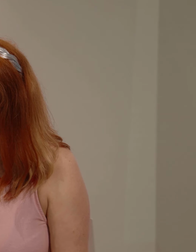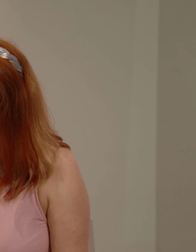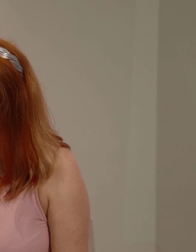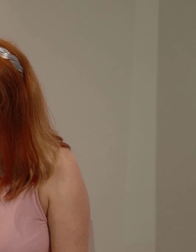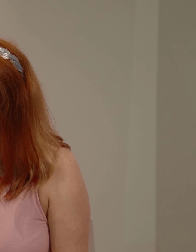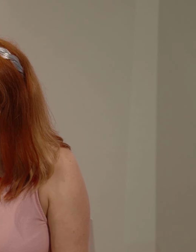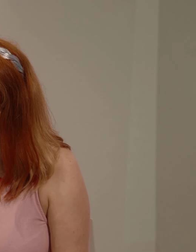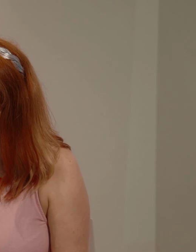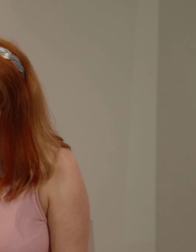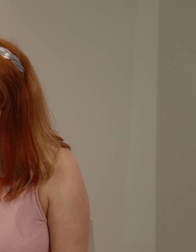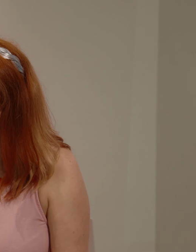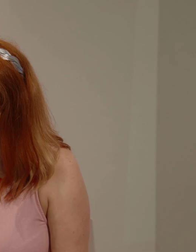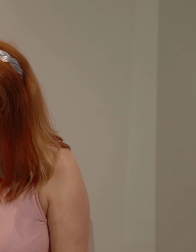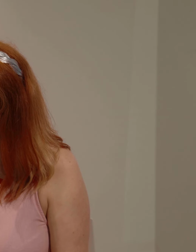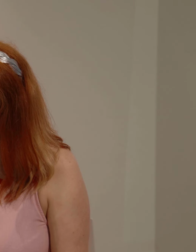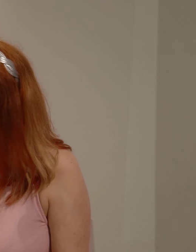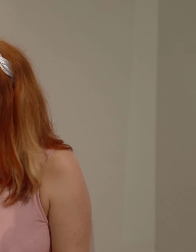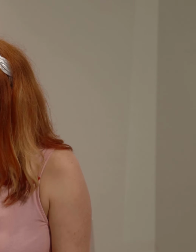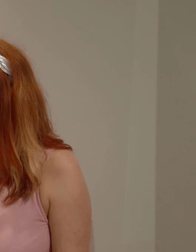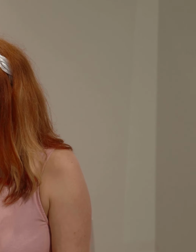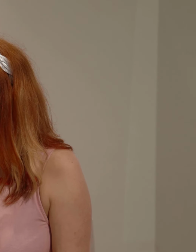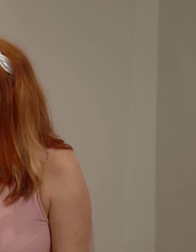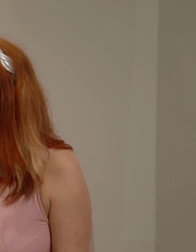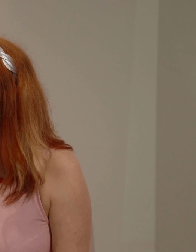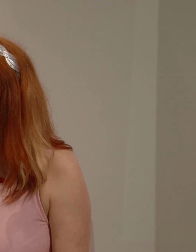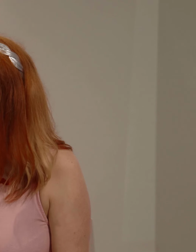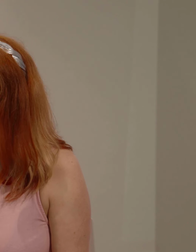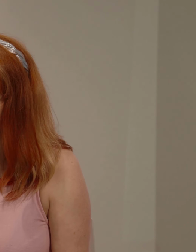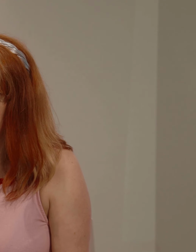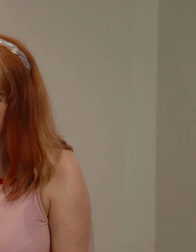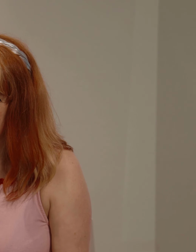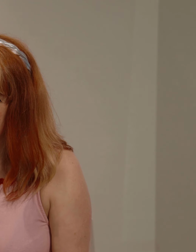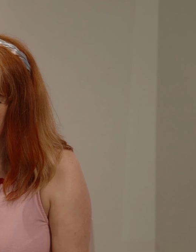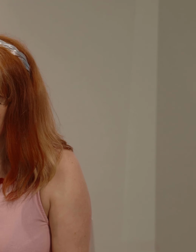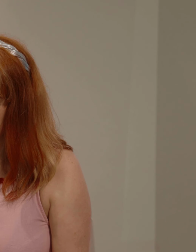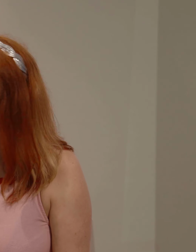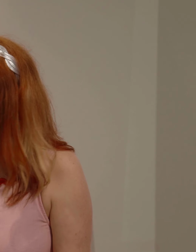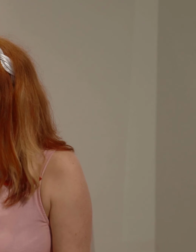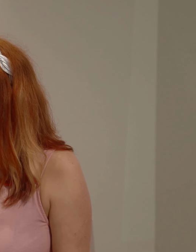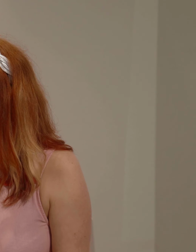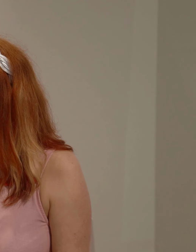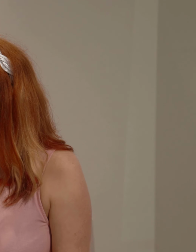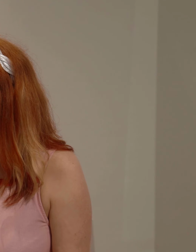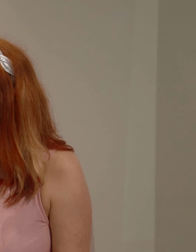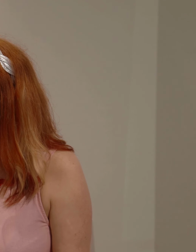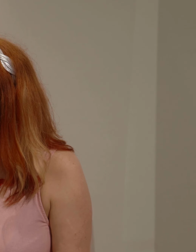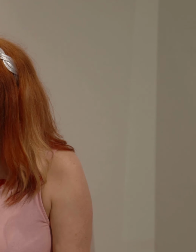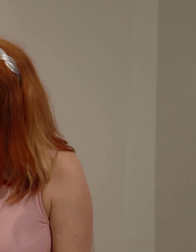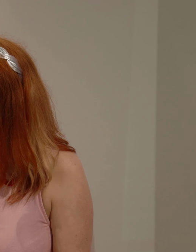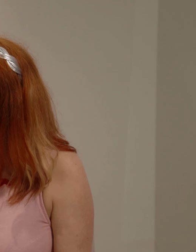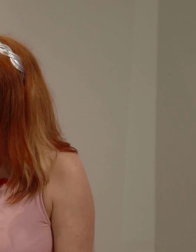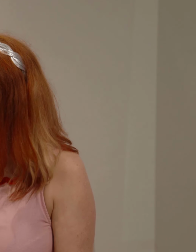days, everyone has been gorgeous, absolutely gorgeous. I love Japan, and we would love to come